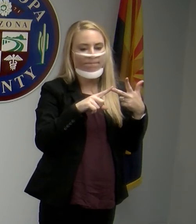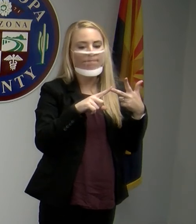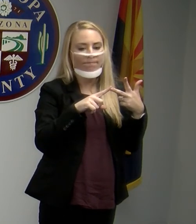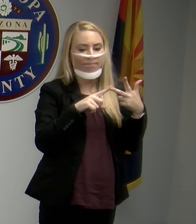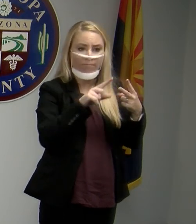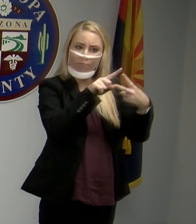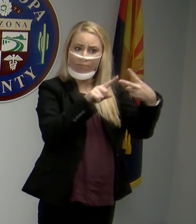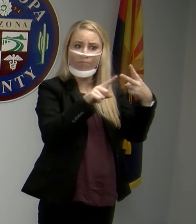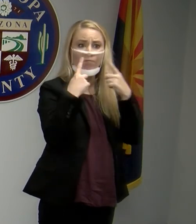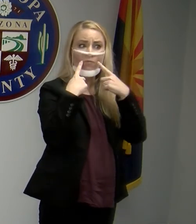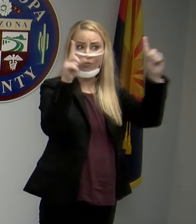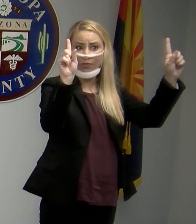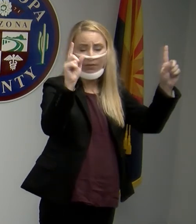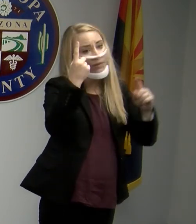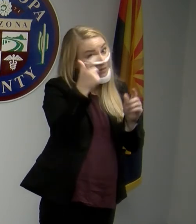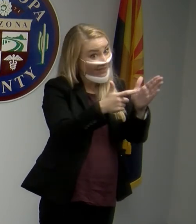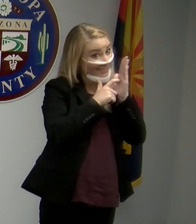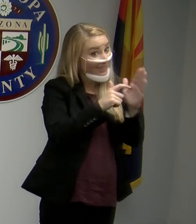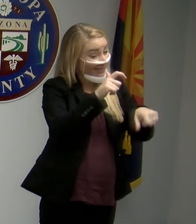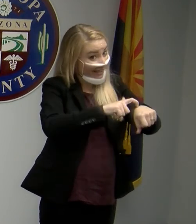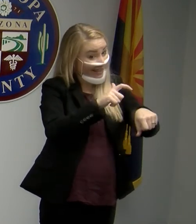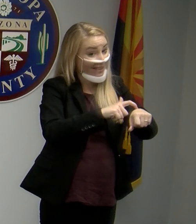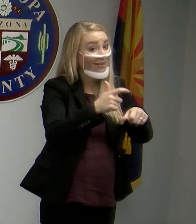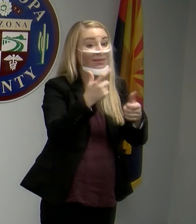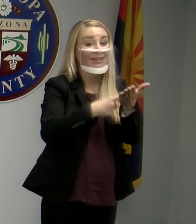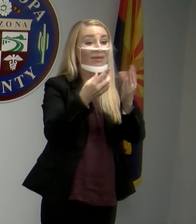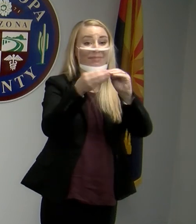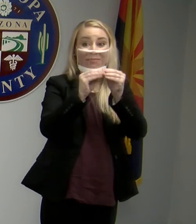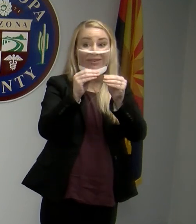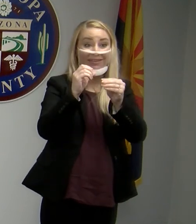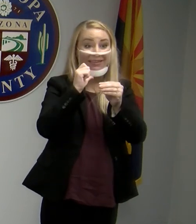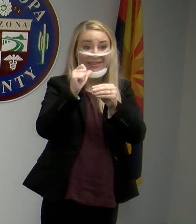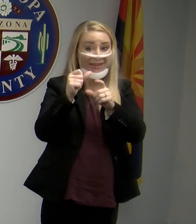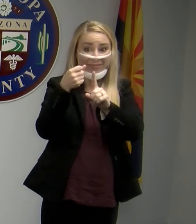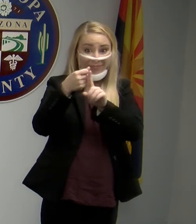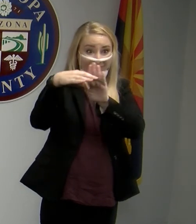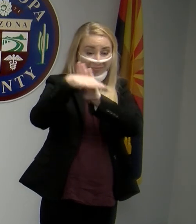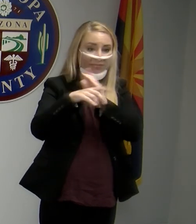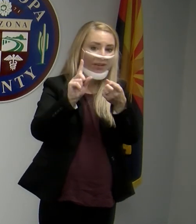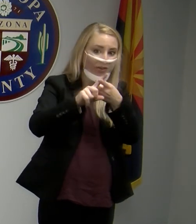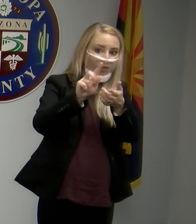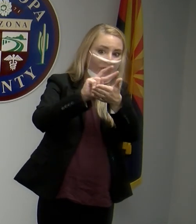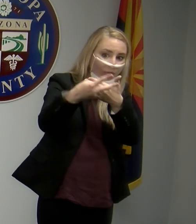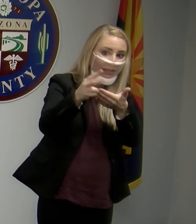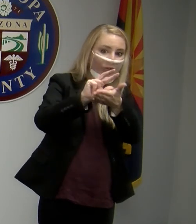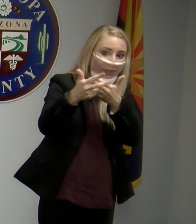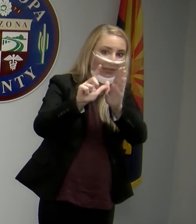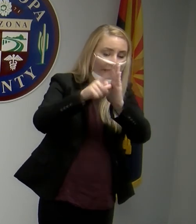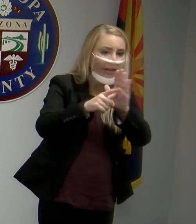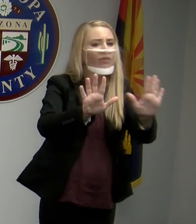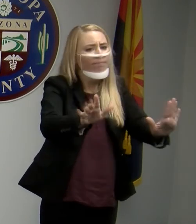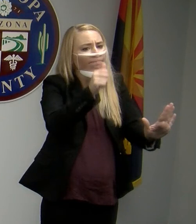they work. They take time, and it takes a few weeks for us to see these changes in our numbers. So give it time and